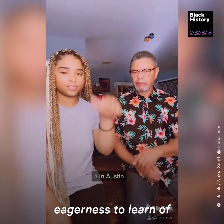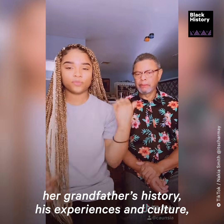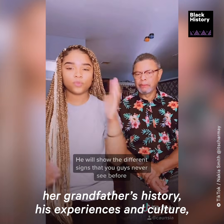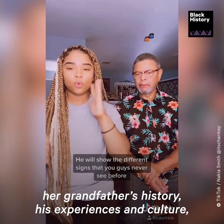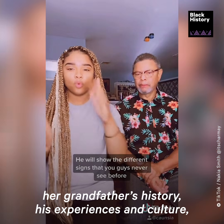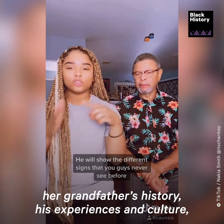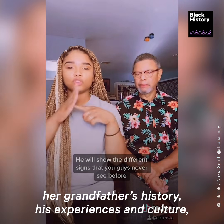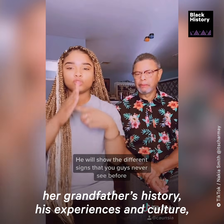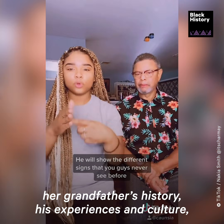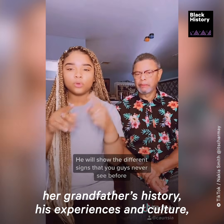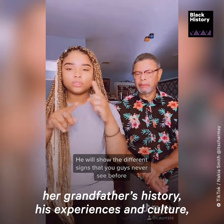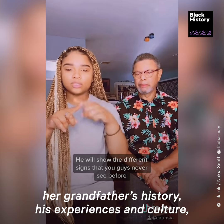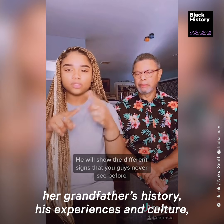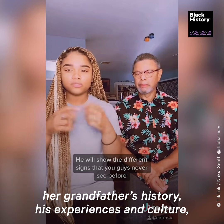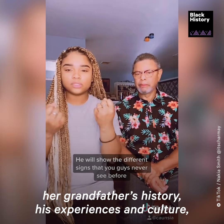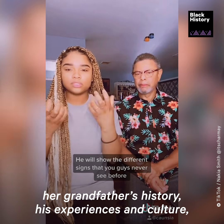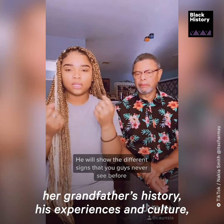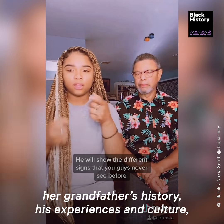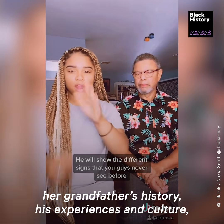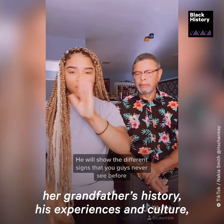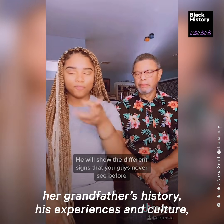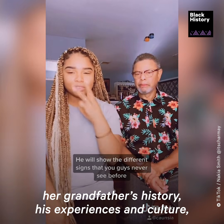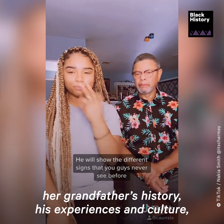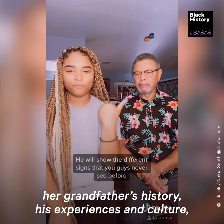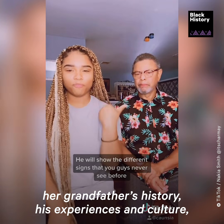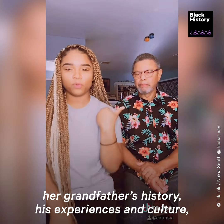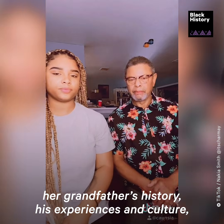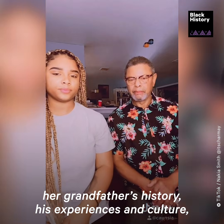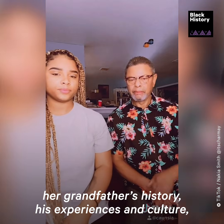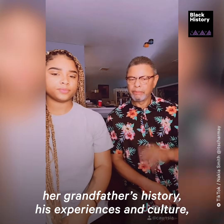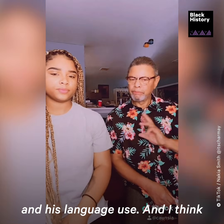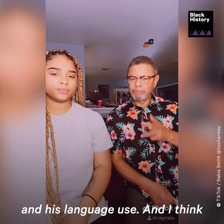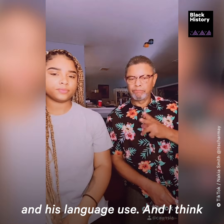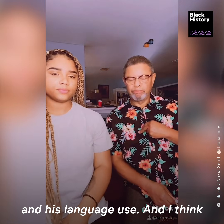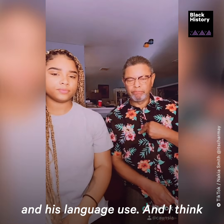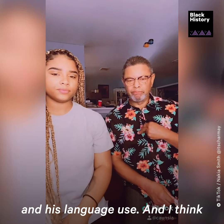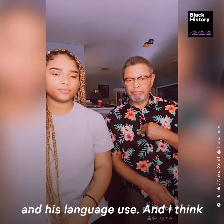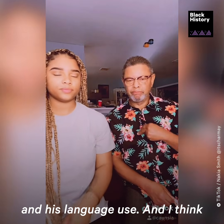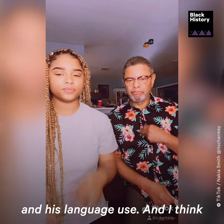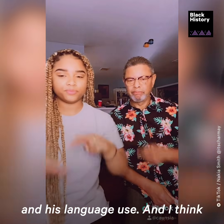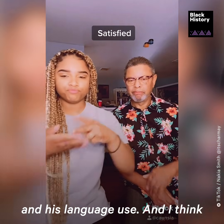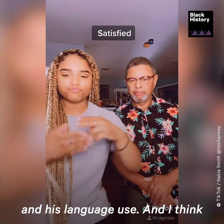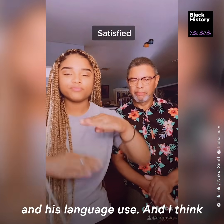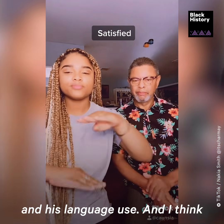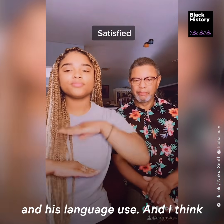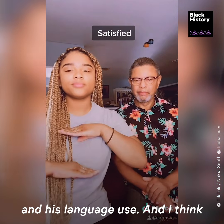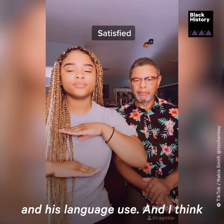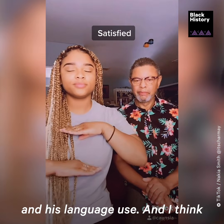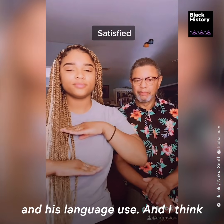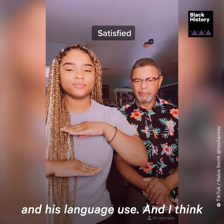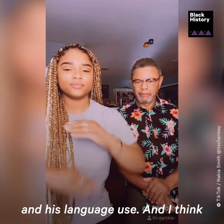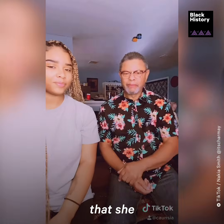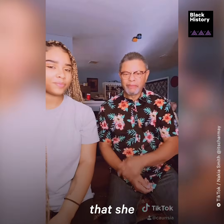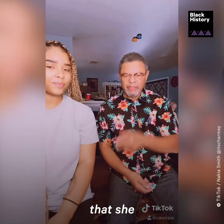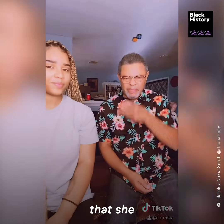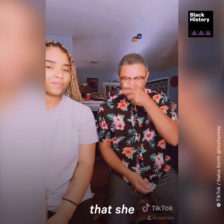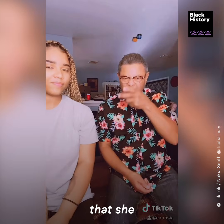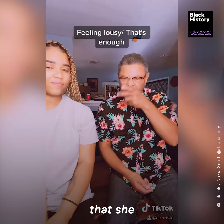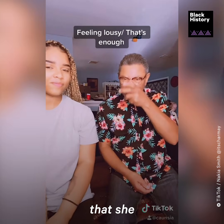her grandfather's history, his experiences and culture, and his language use. And I think that